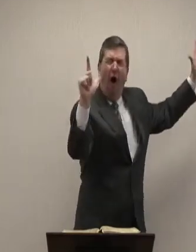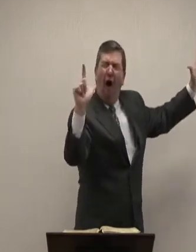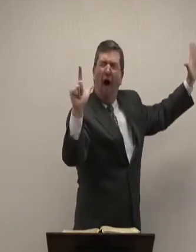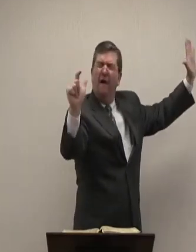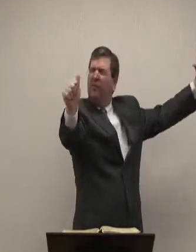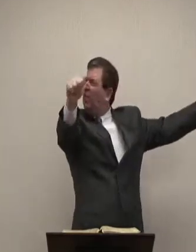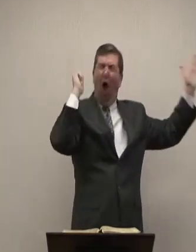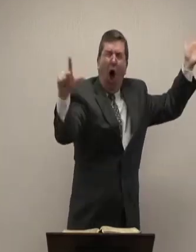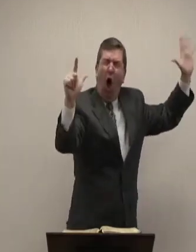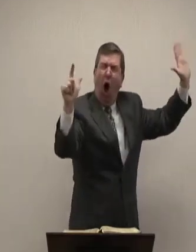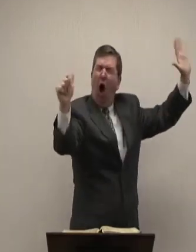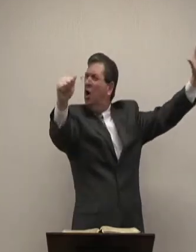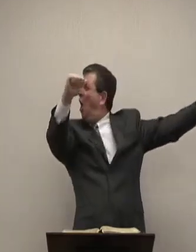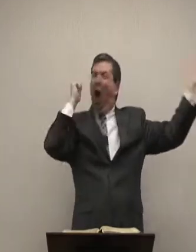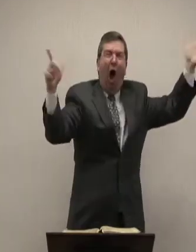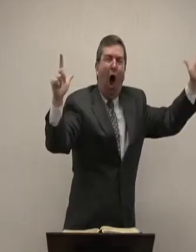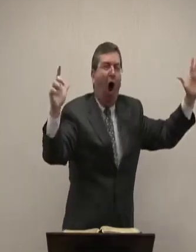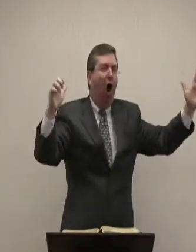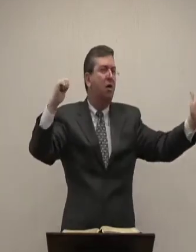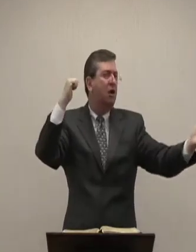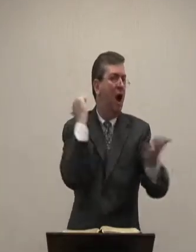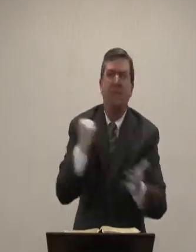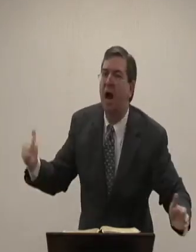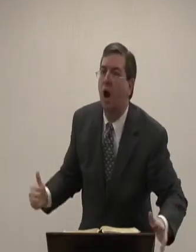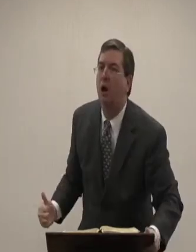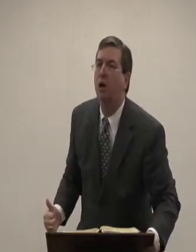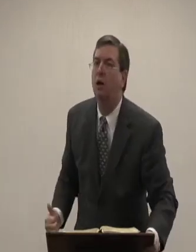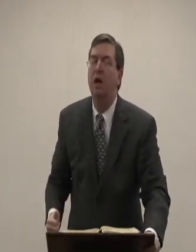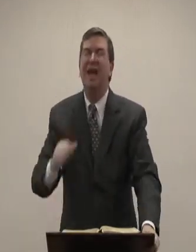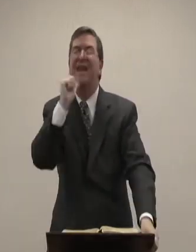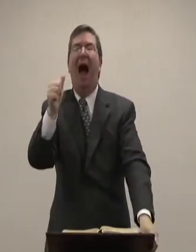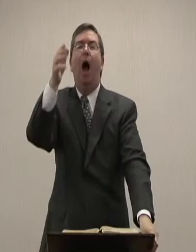is specific. All. Amen.